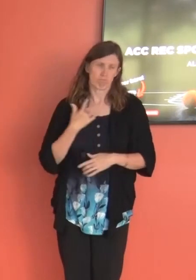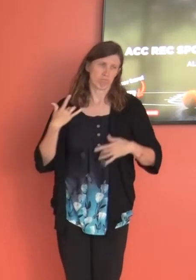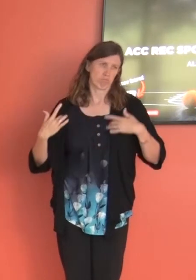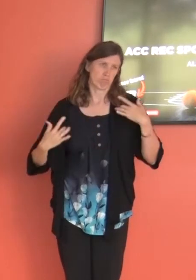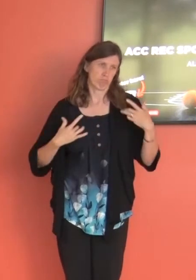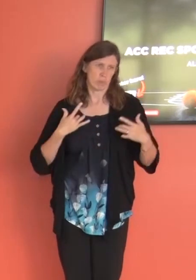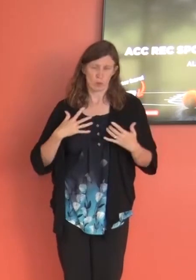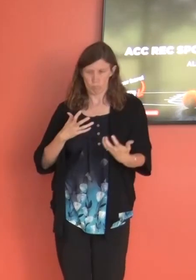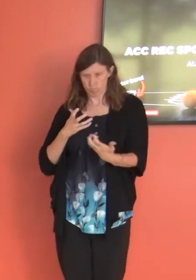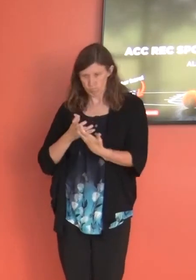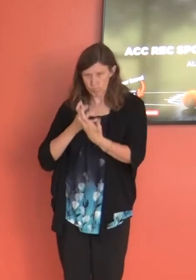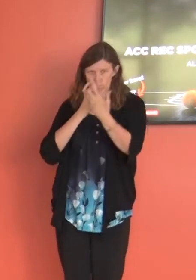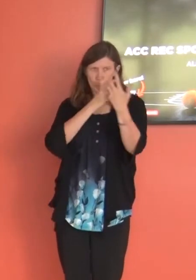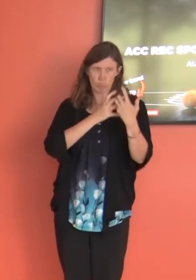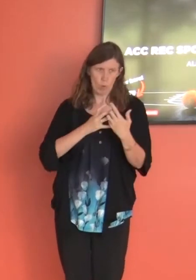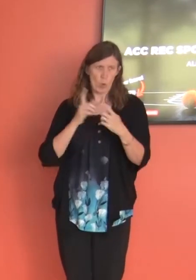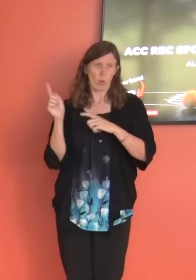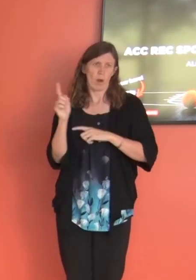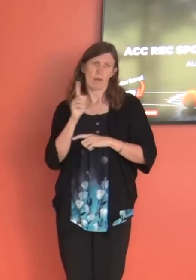where they are.